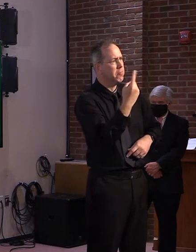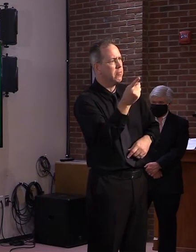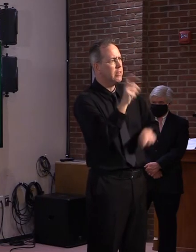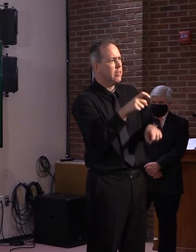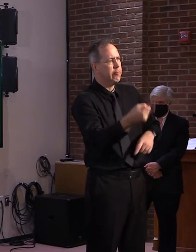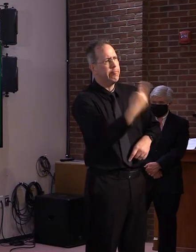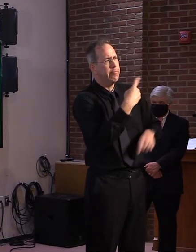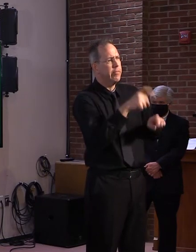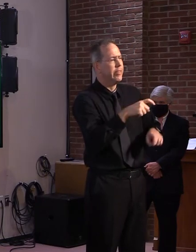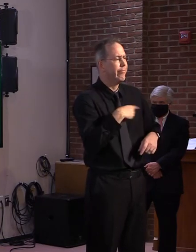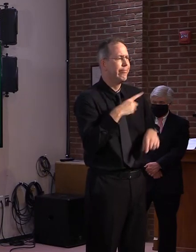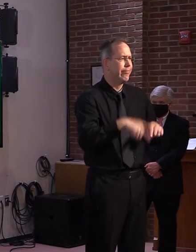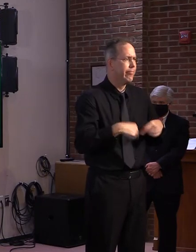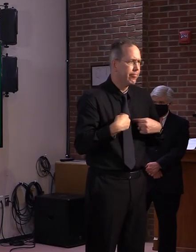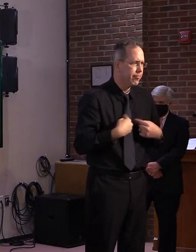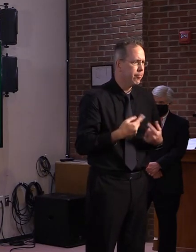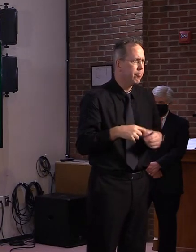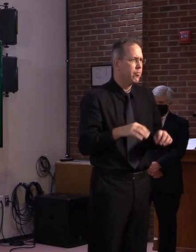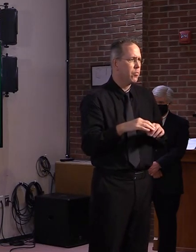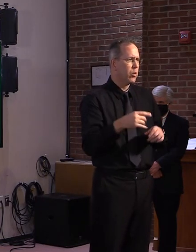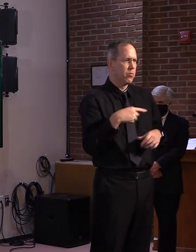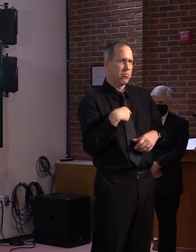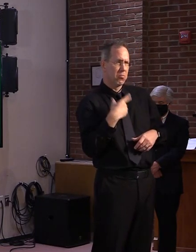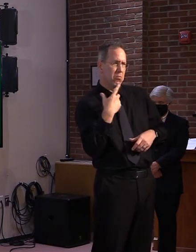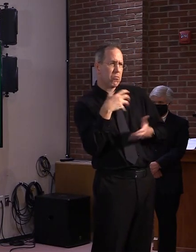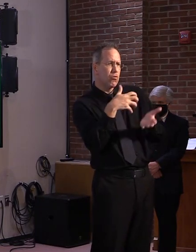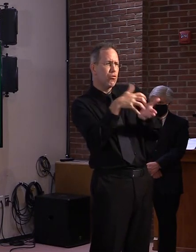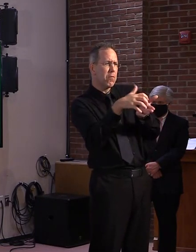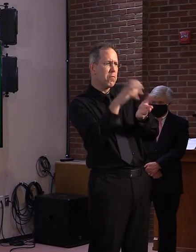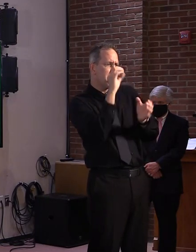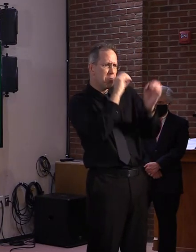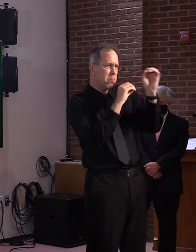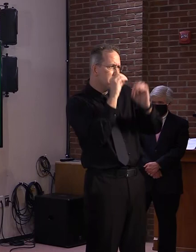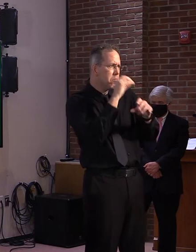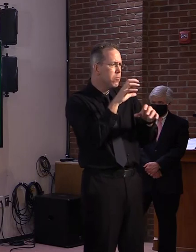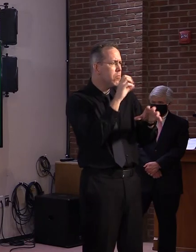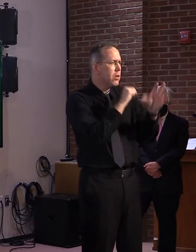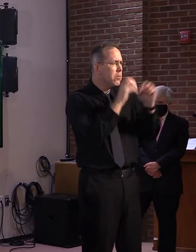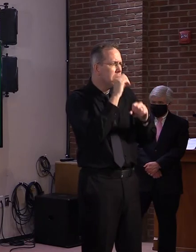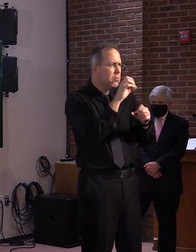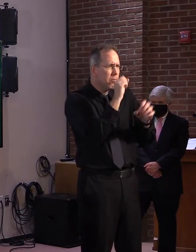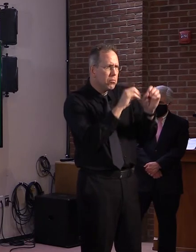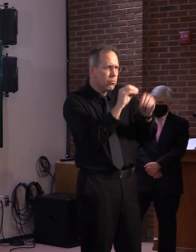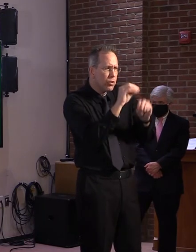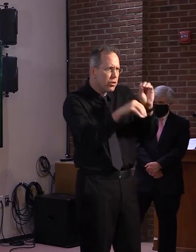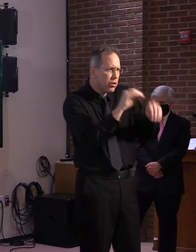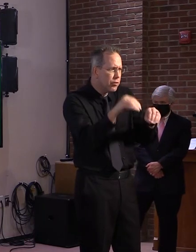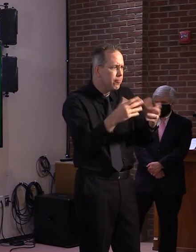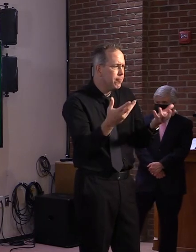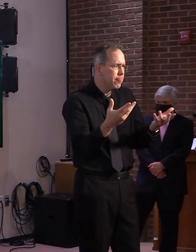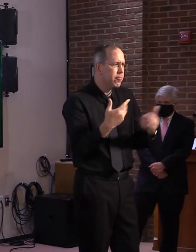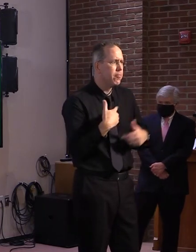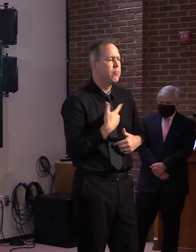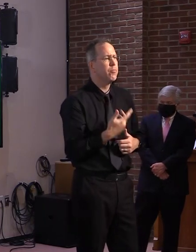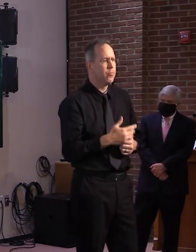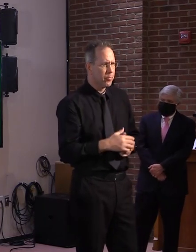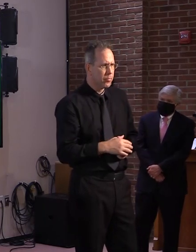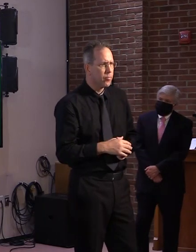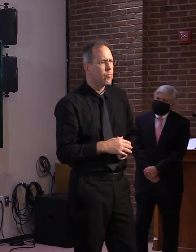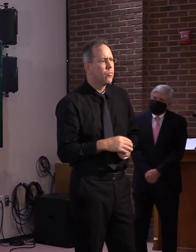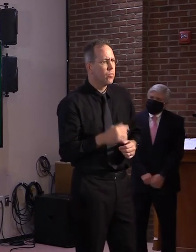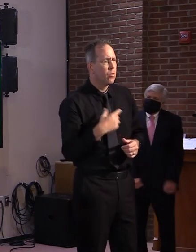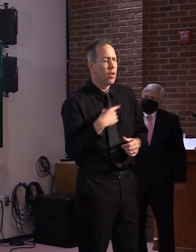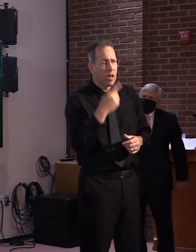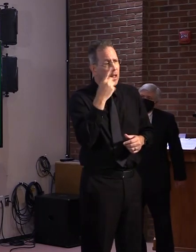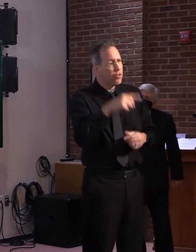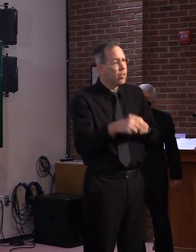So that's kind of the answer to your question. I think the governor's correct that, you know, if there's a long period that goes